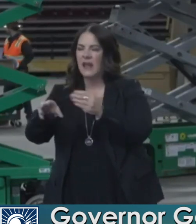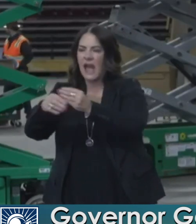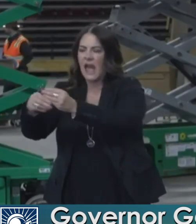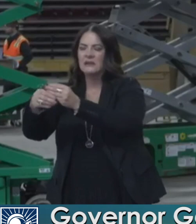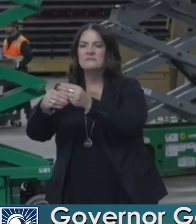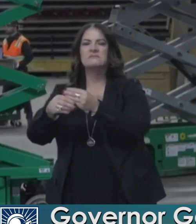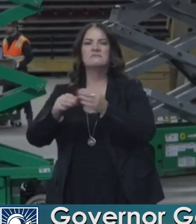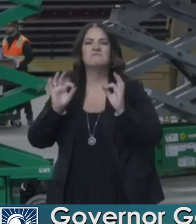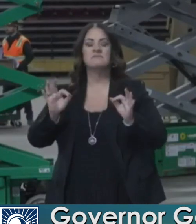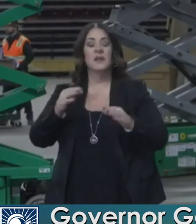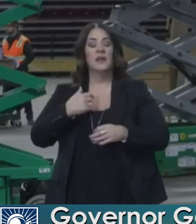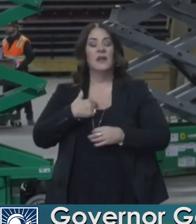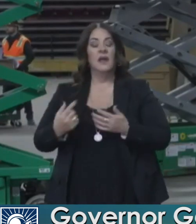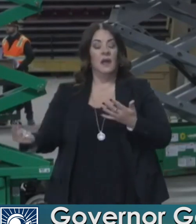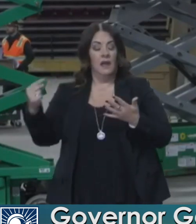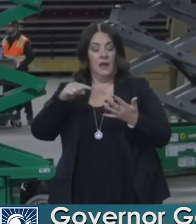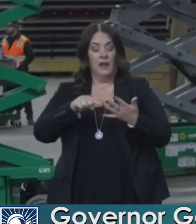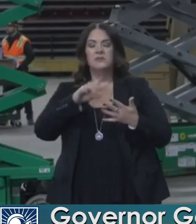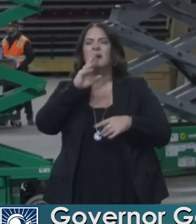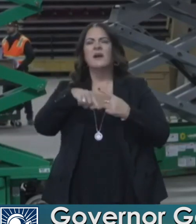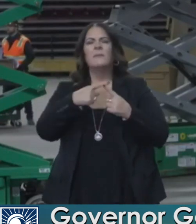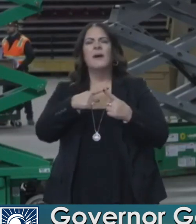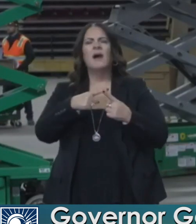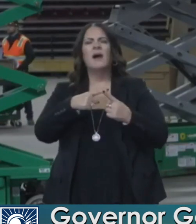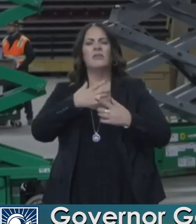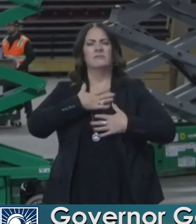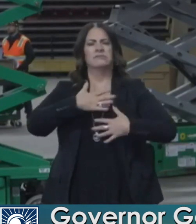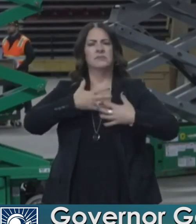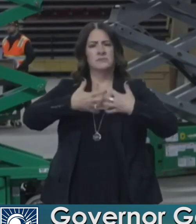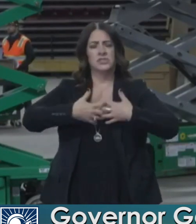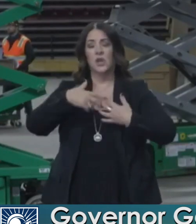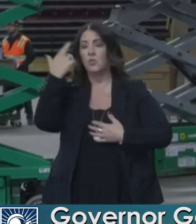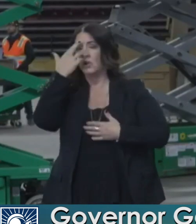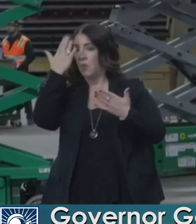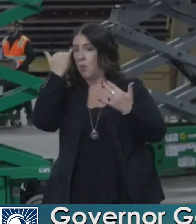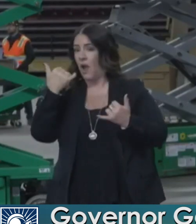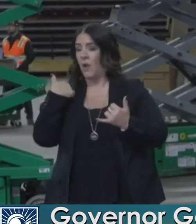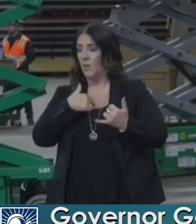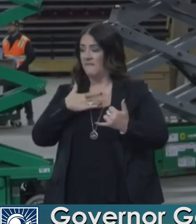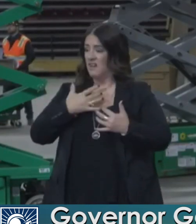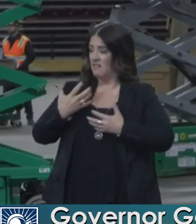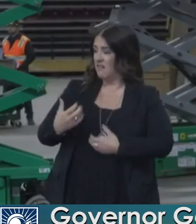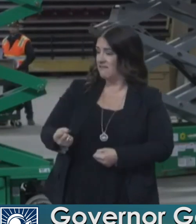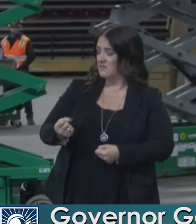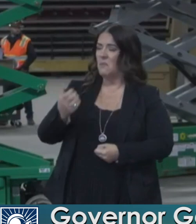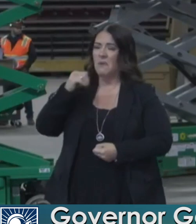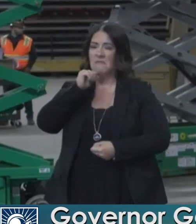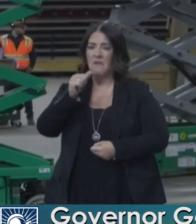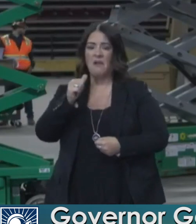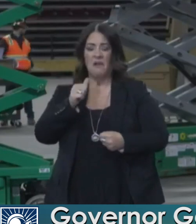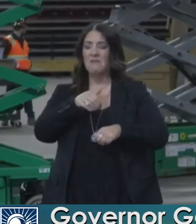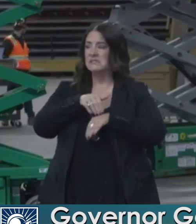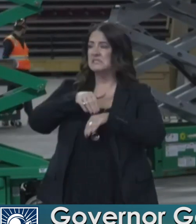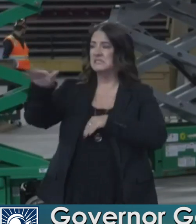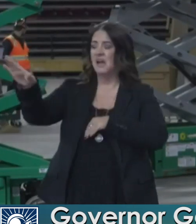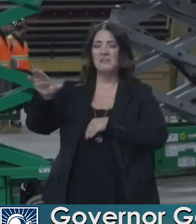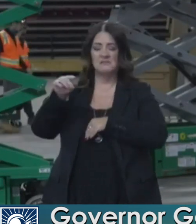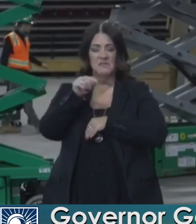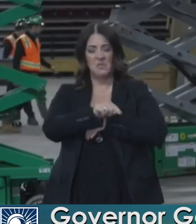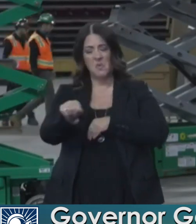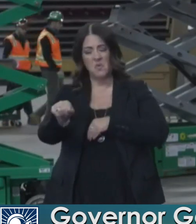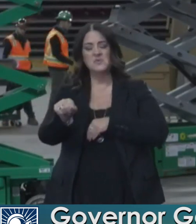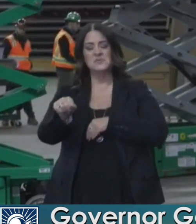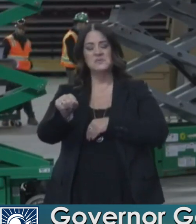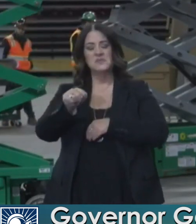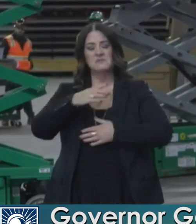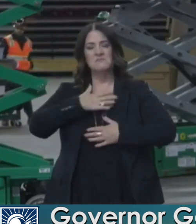the 500 ventilators. One of the reasons we felt more confident in our ability to extend a hand on ventilators and send them back east